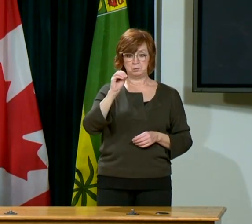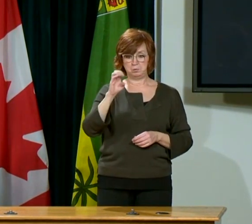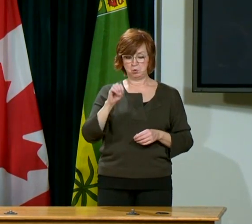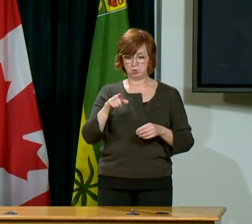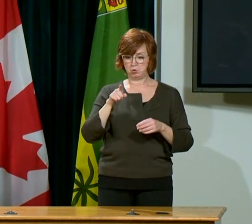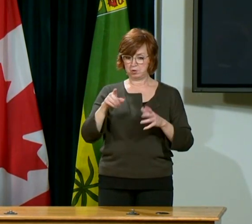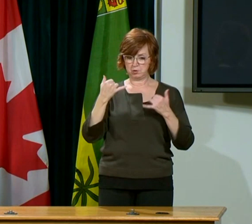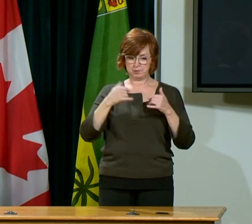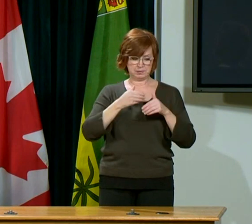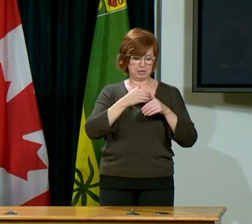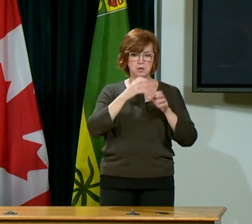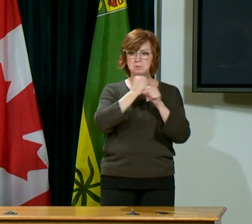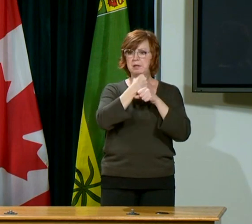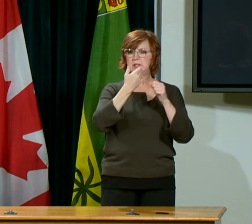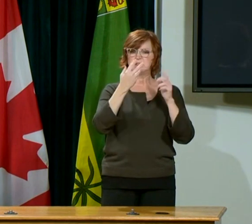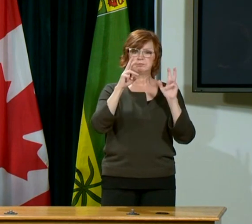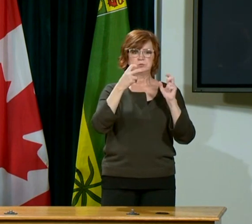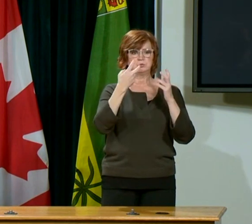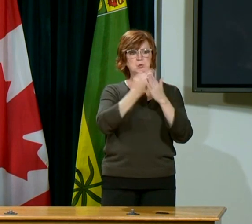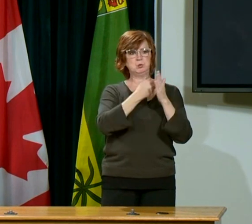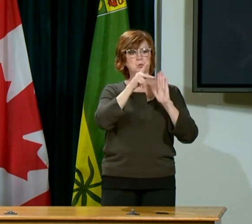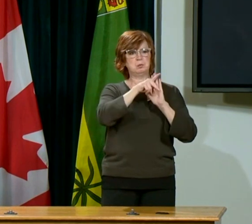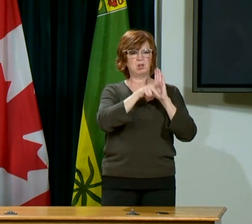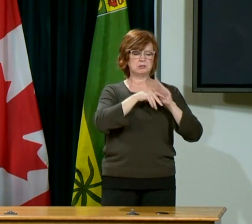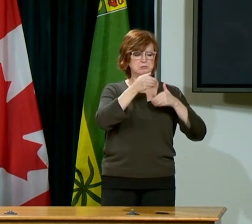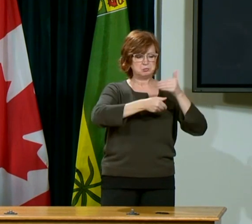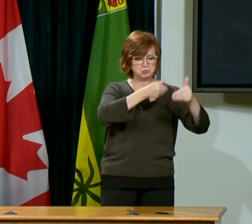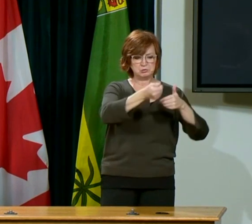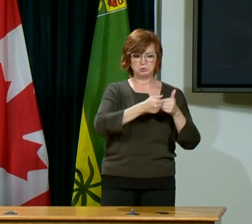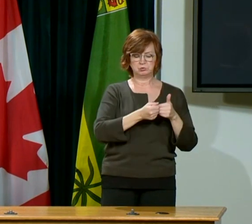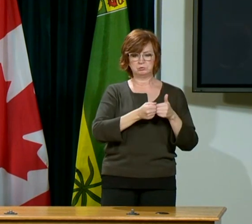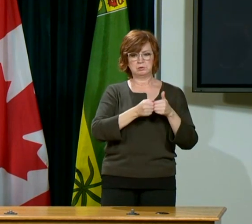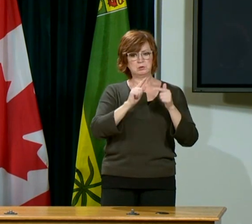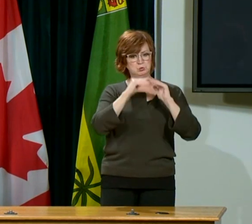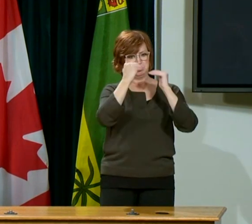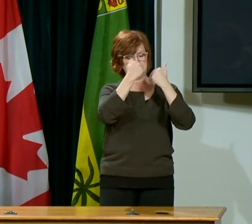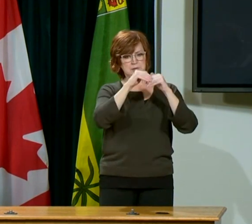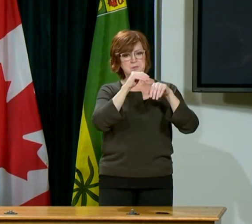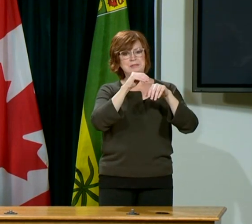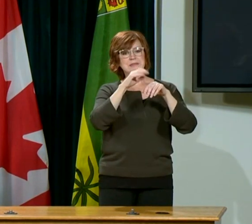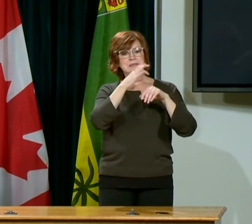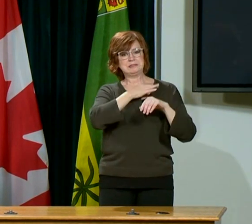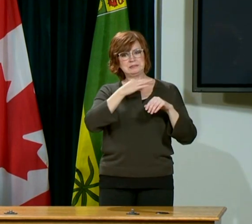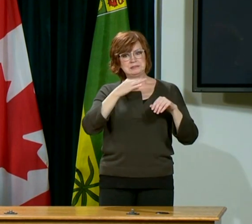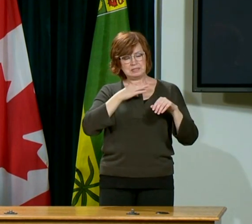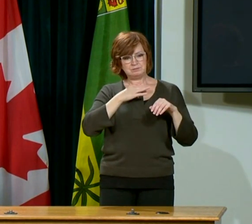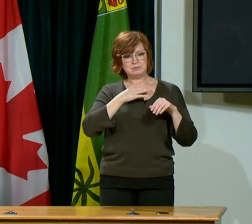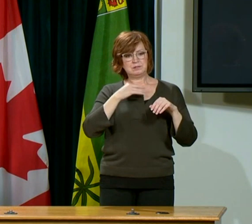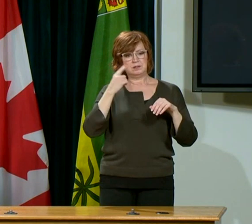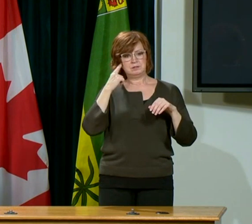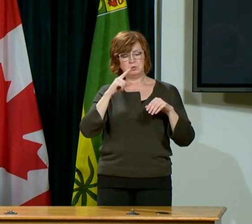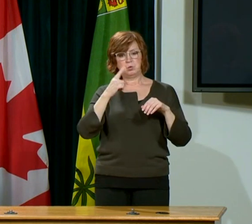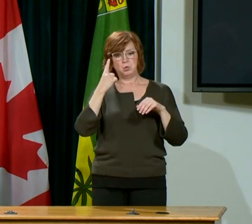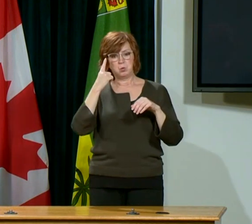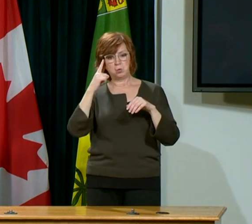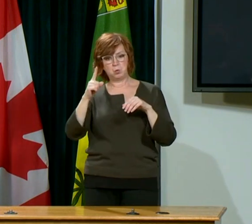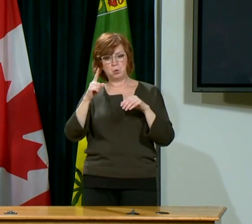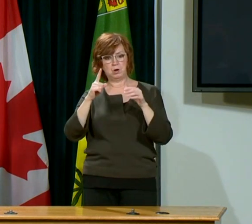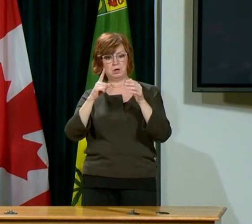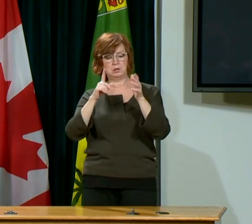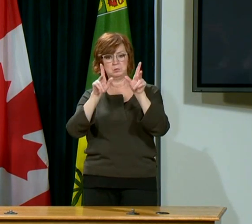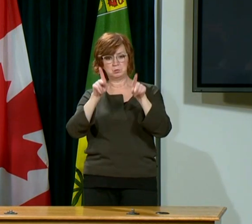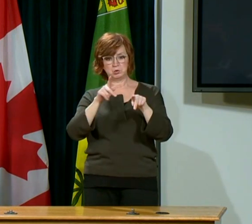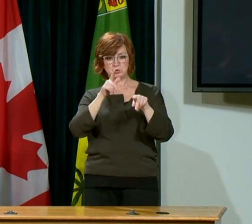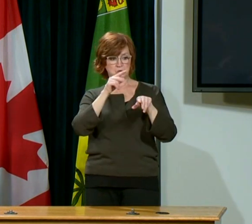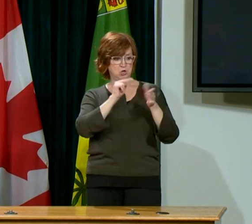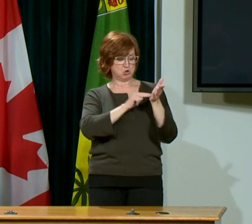moving between long-term care centers. But what are the specifics of those protocols? Like, for example, will you stop staff from working